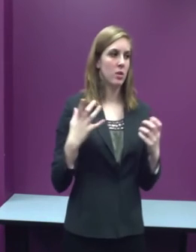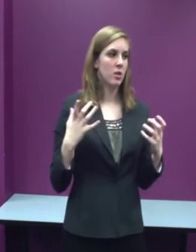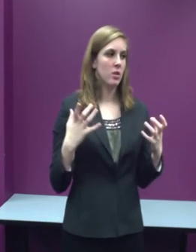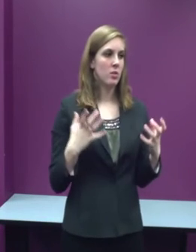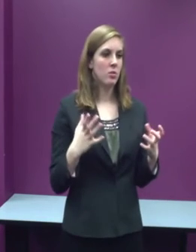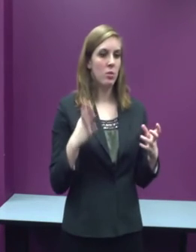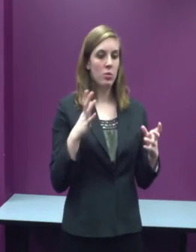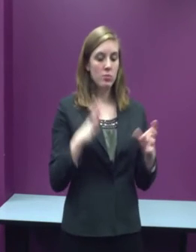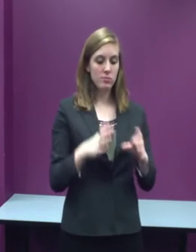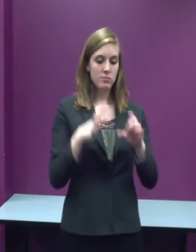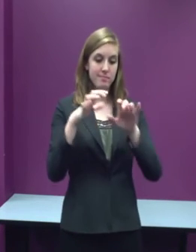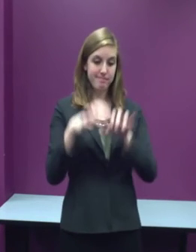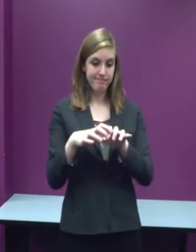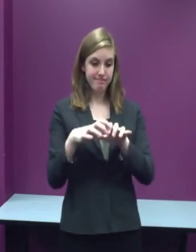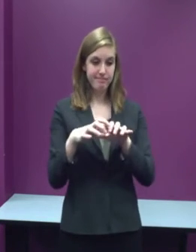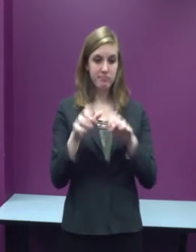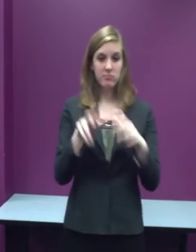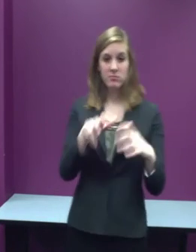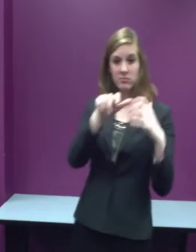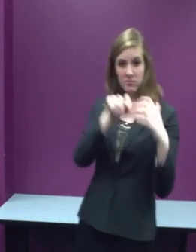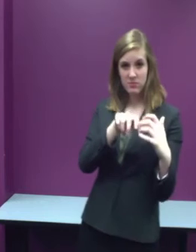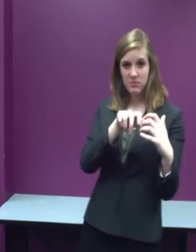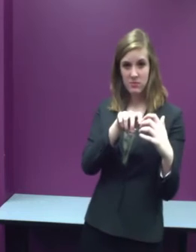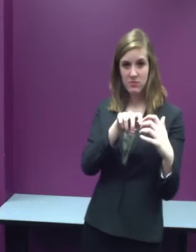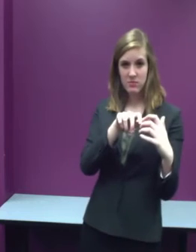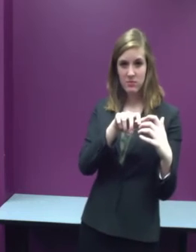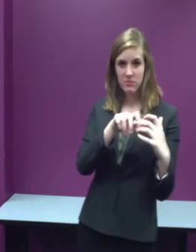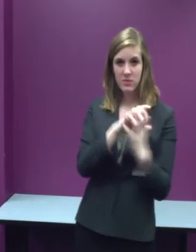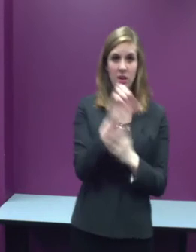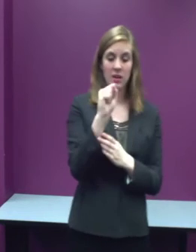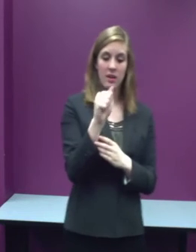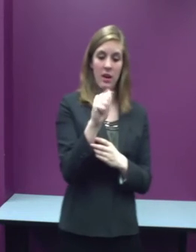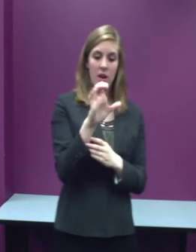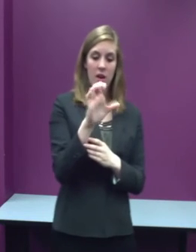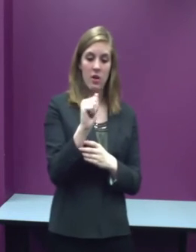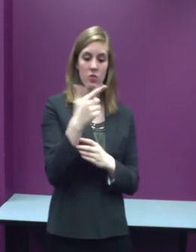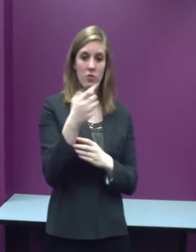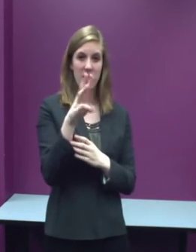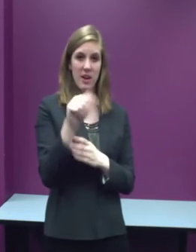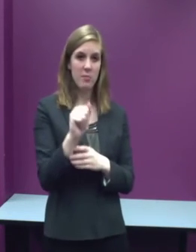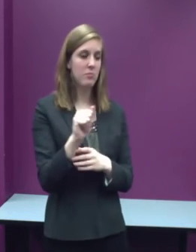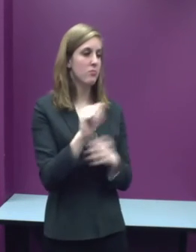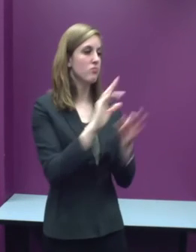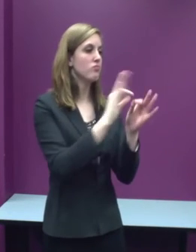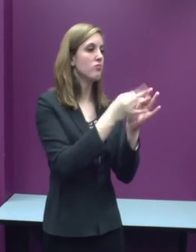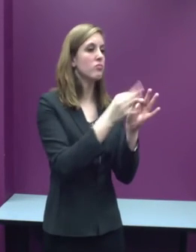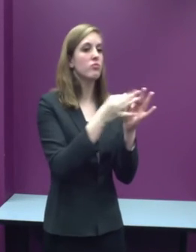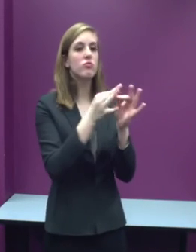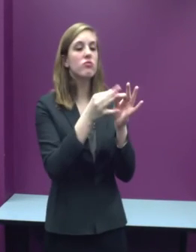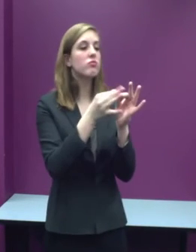before. As Sagagowiya began to interpret, the stakes could hardly have been higher.